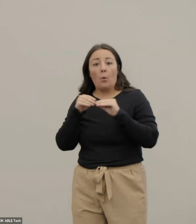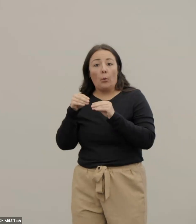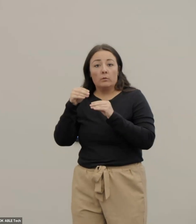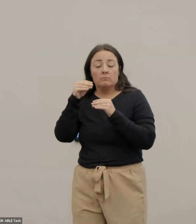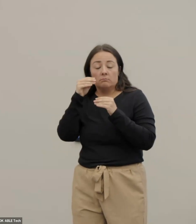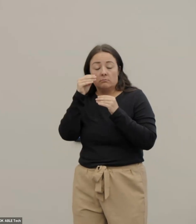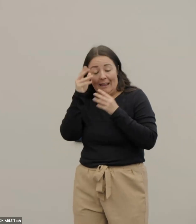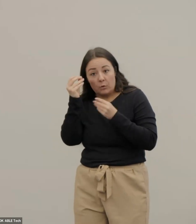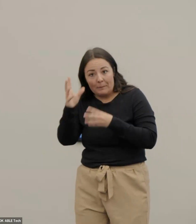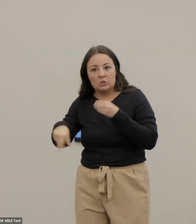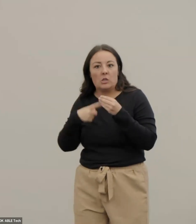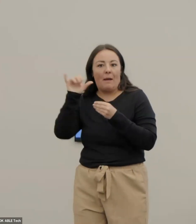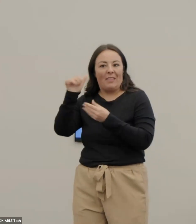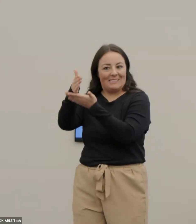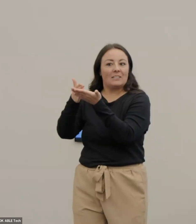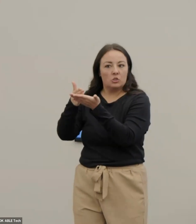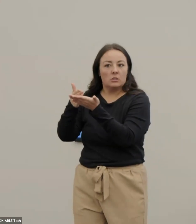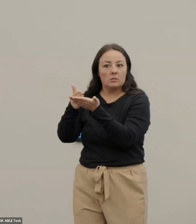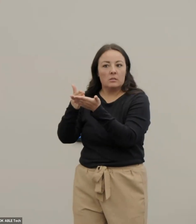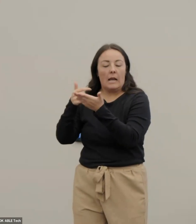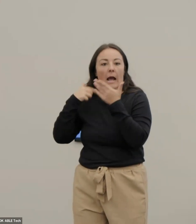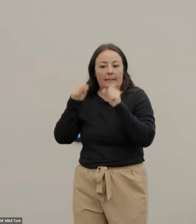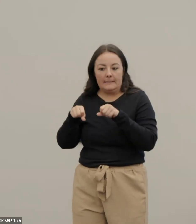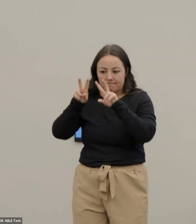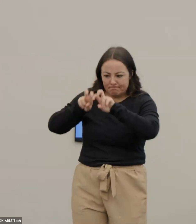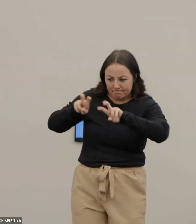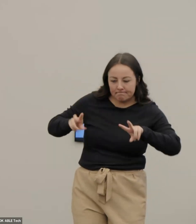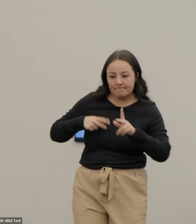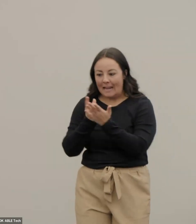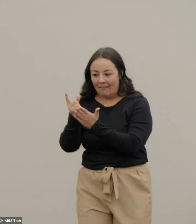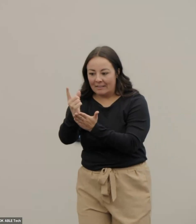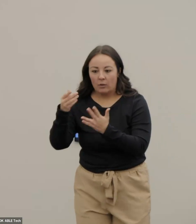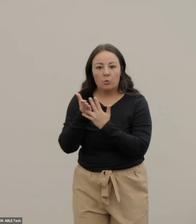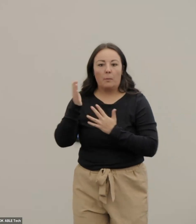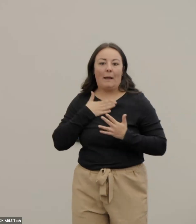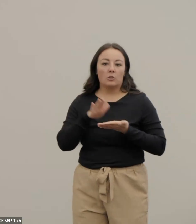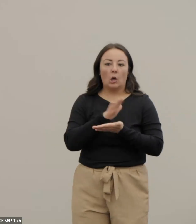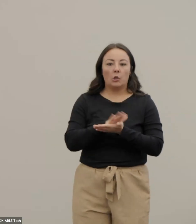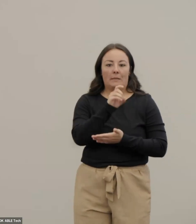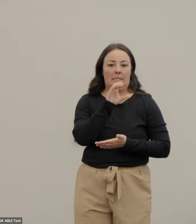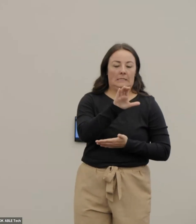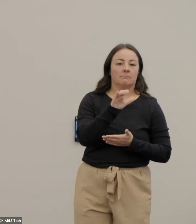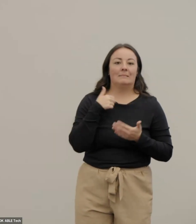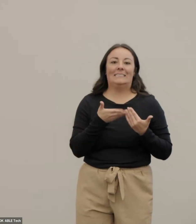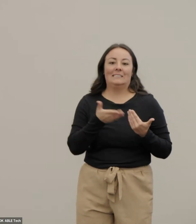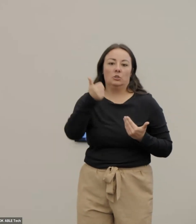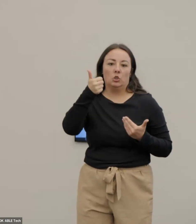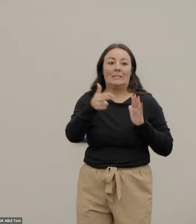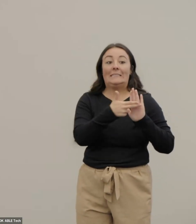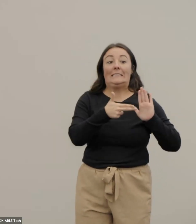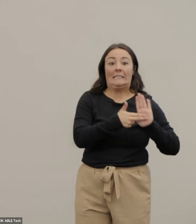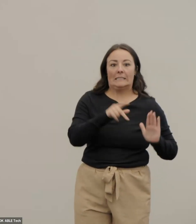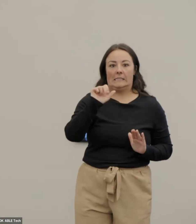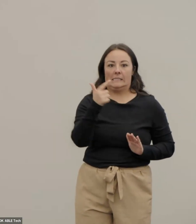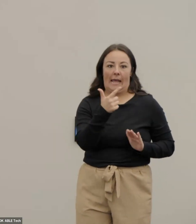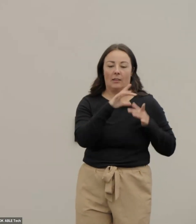about that section, right? It gives me the ability to navigate through my document and you know, tag the content